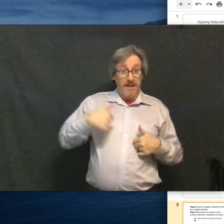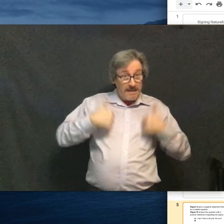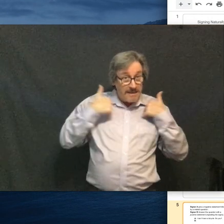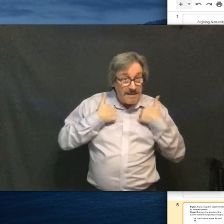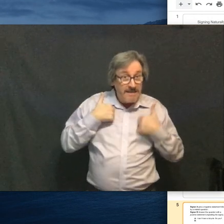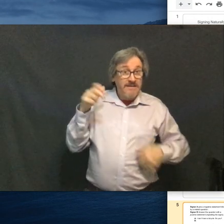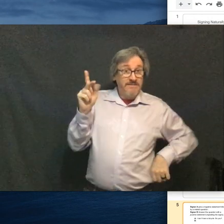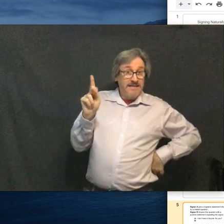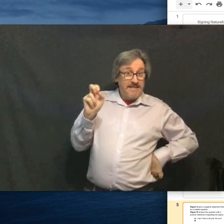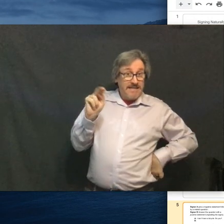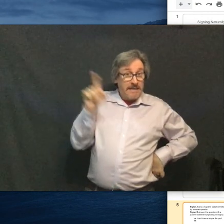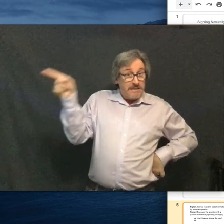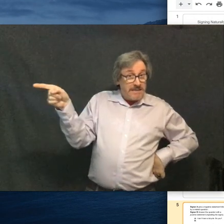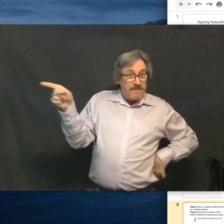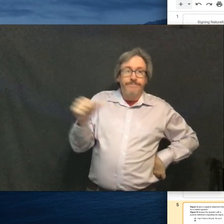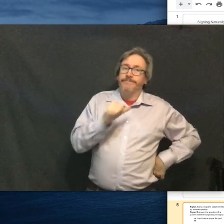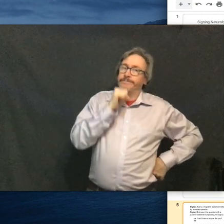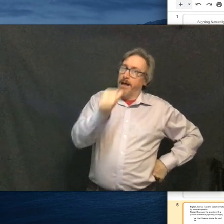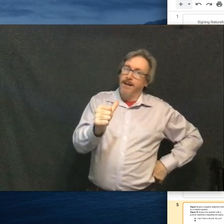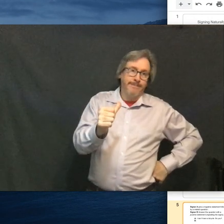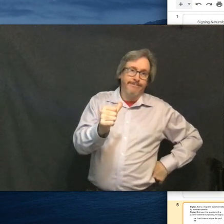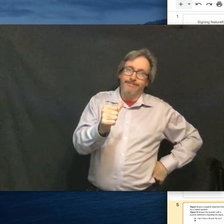Or